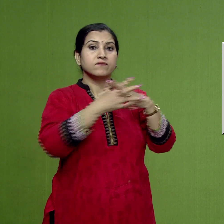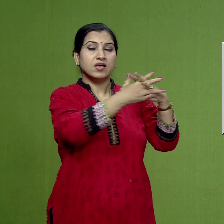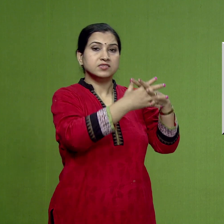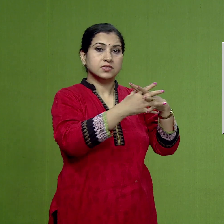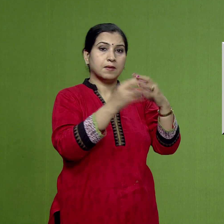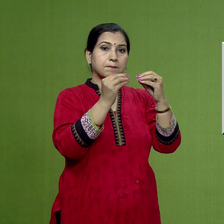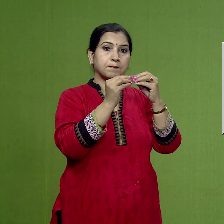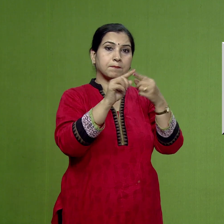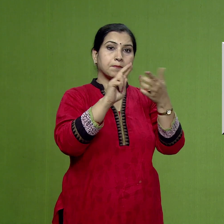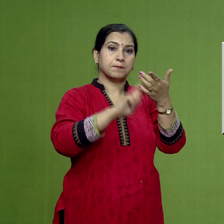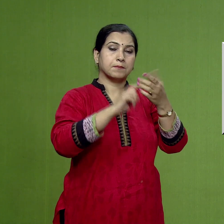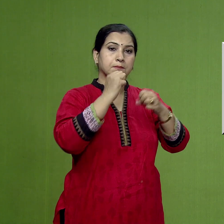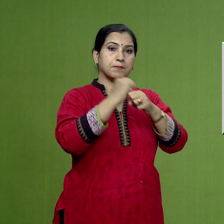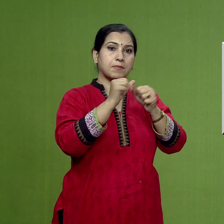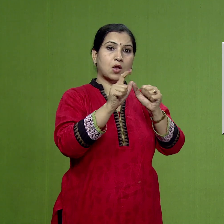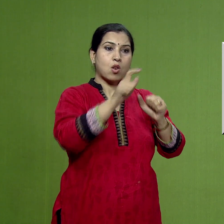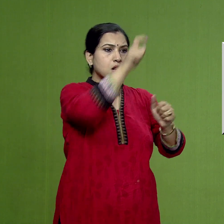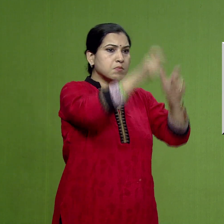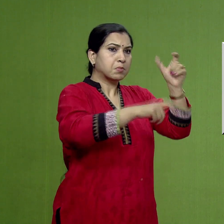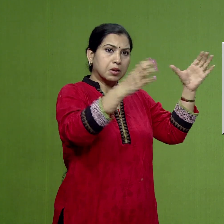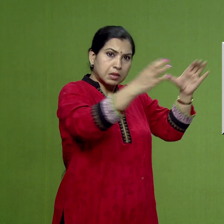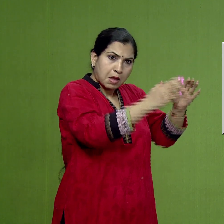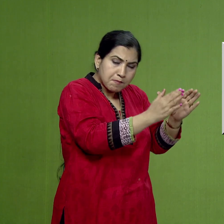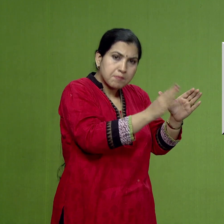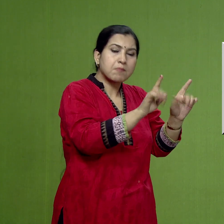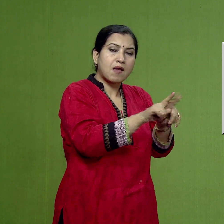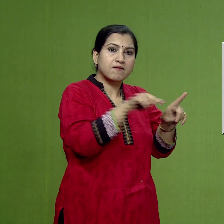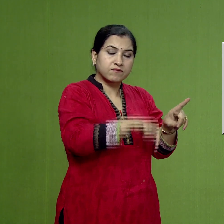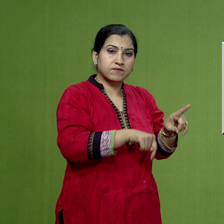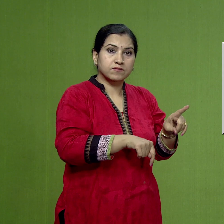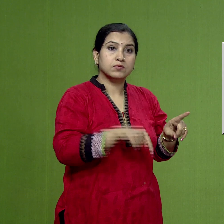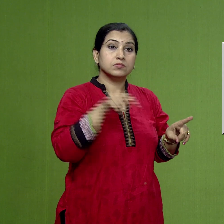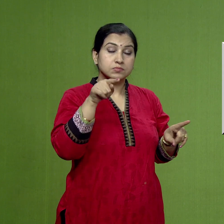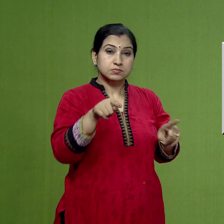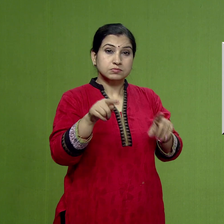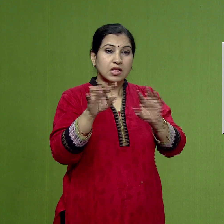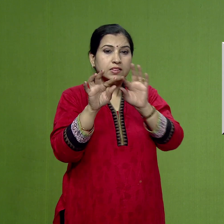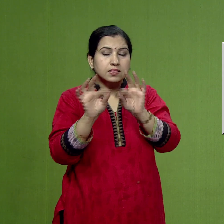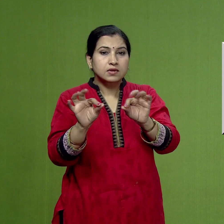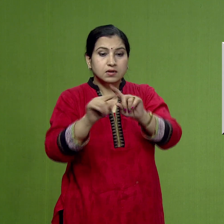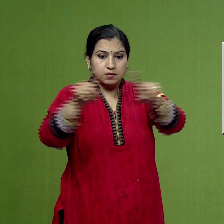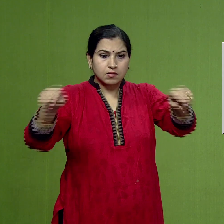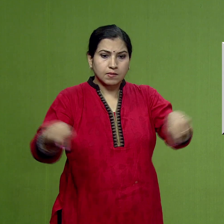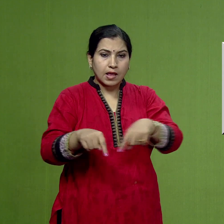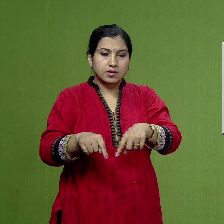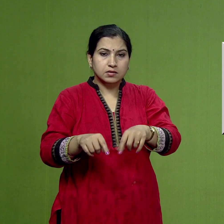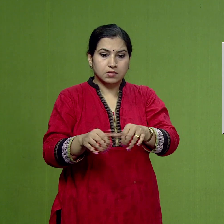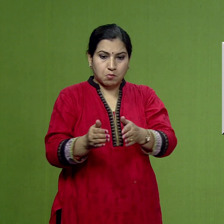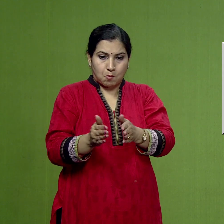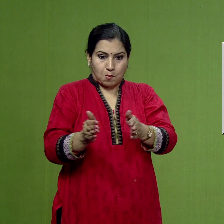But Maharashtra is thinly populated because its land area is larger than that